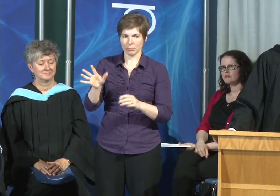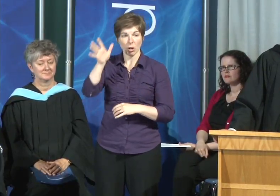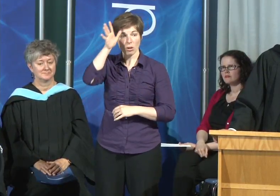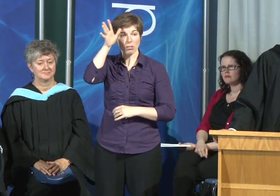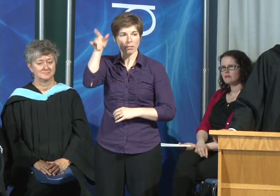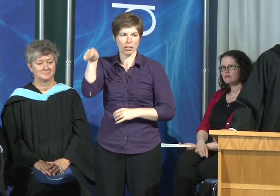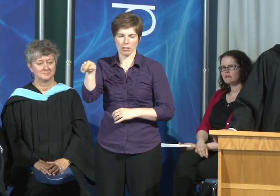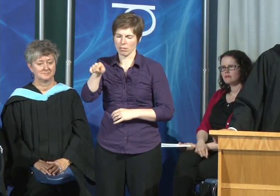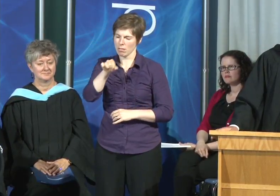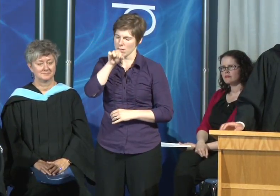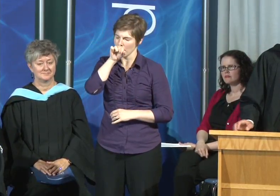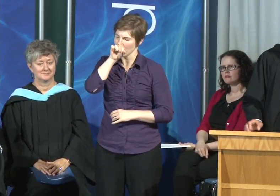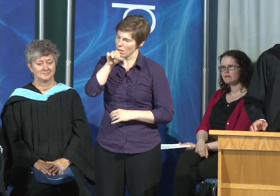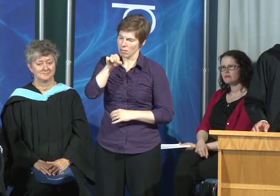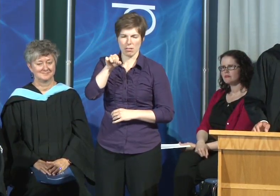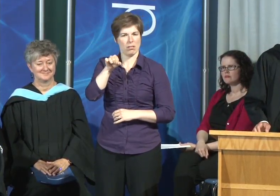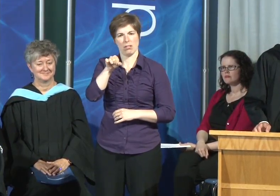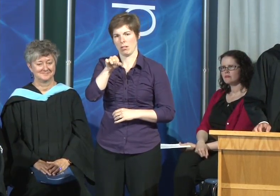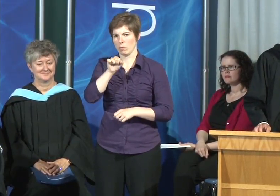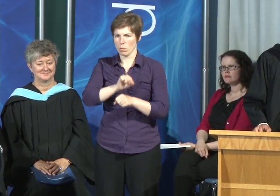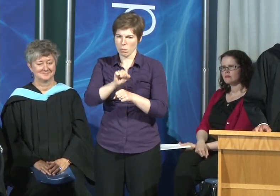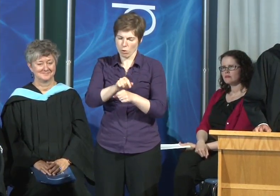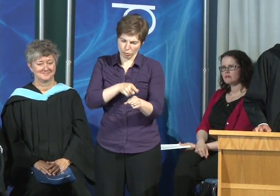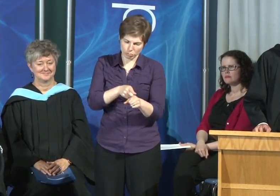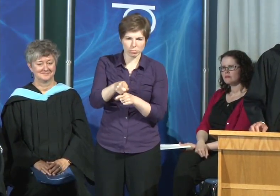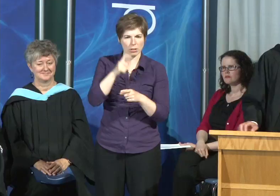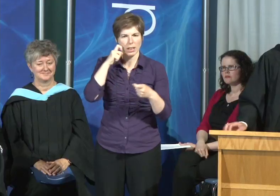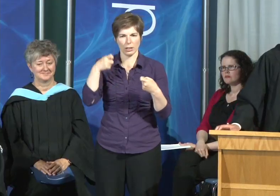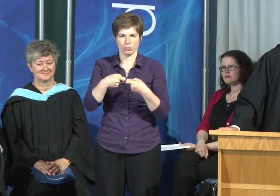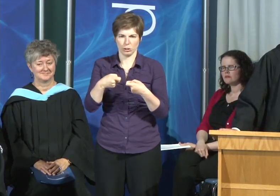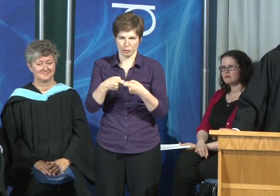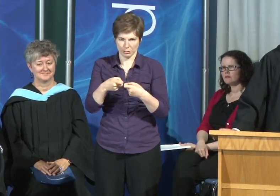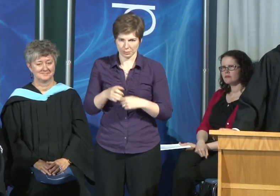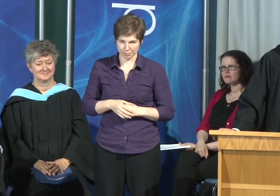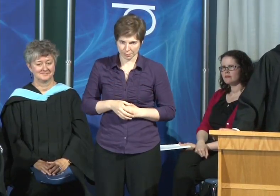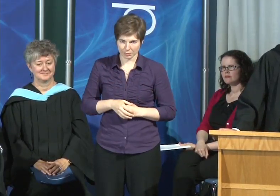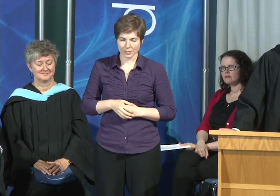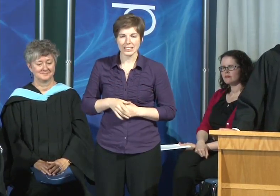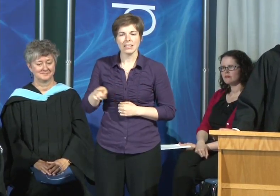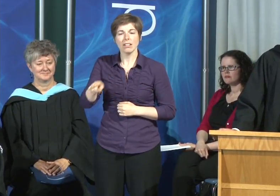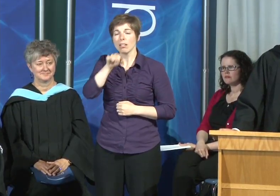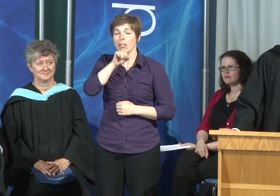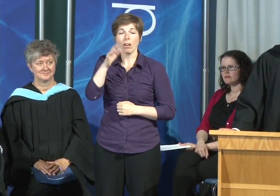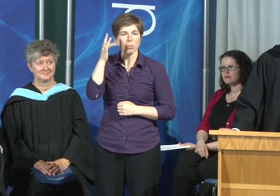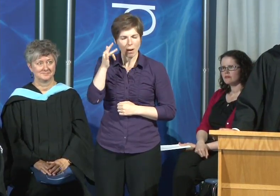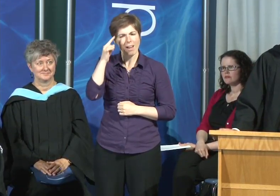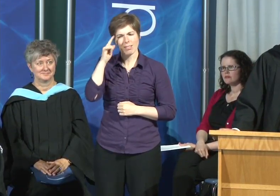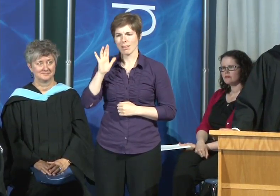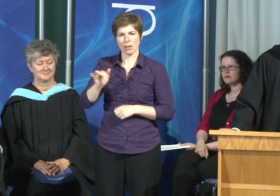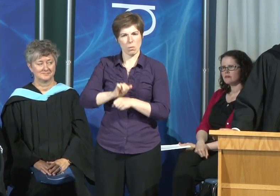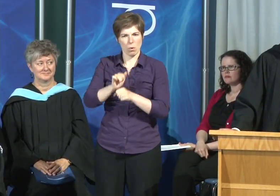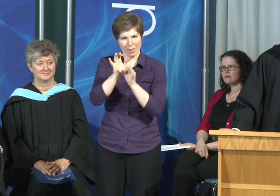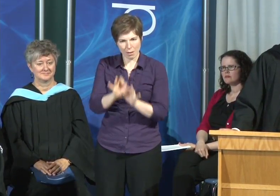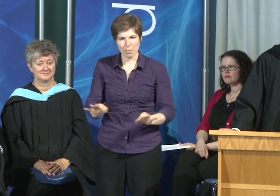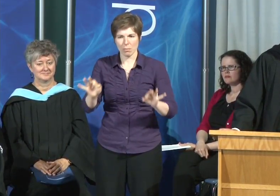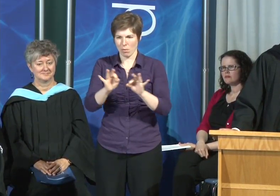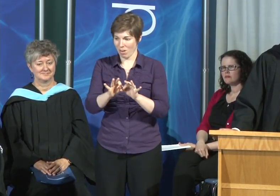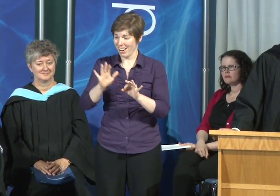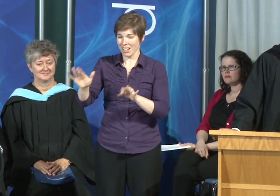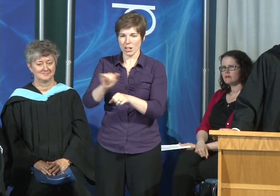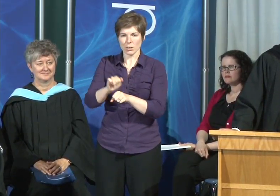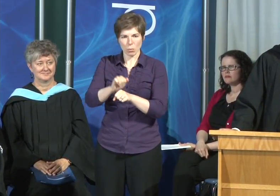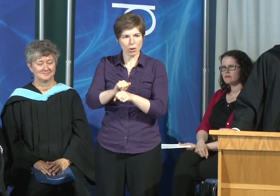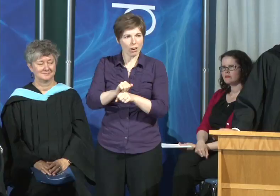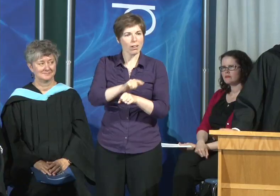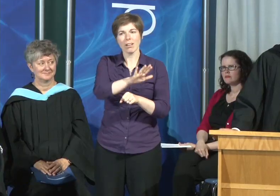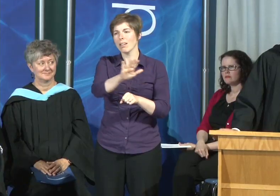really loved being an electrician. He did so because he believed his work mattered, and he believed his work improved the lives of other